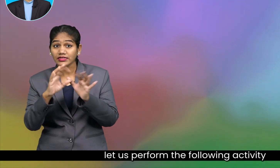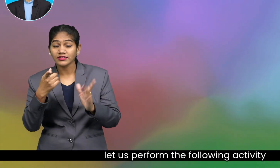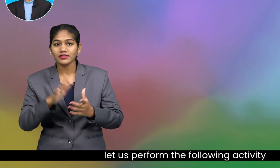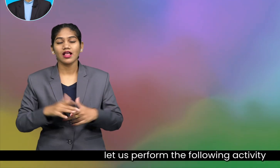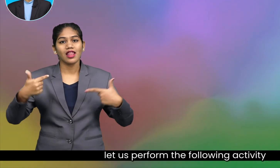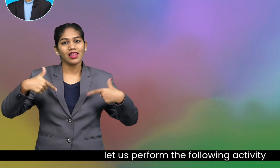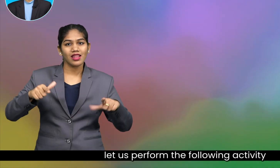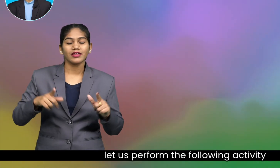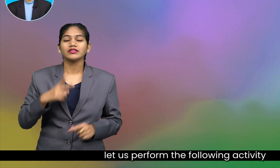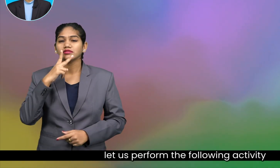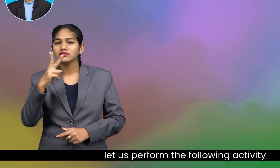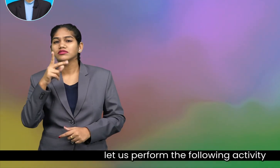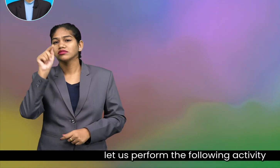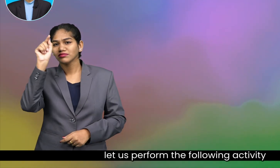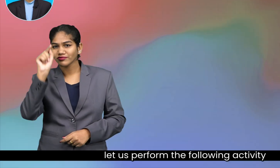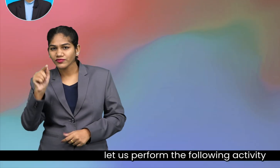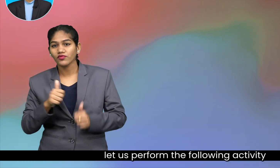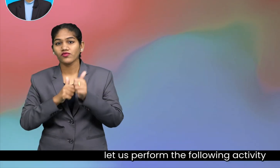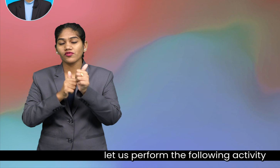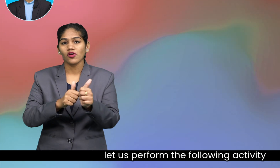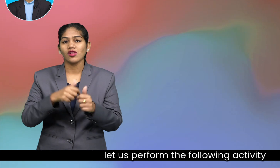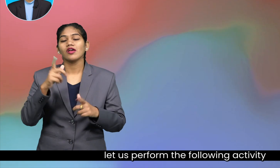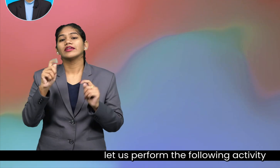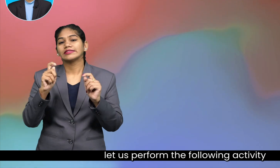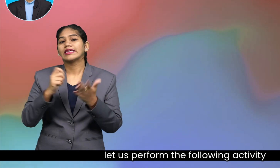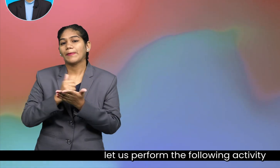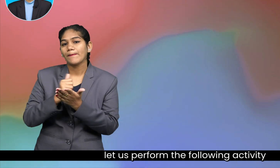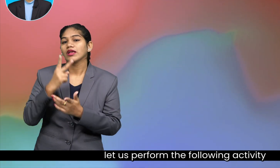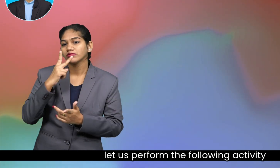let us perform the following activity.